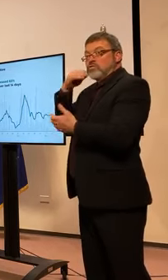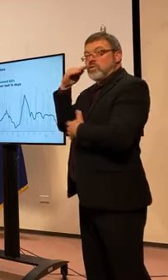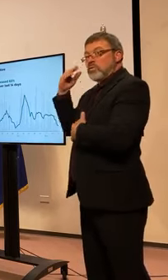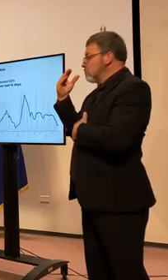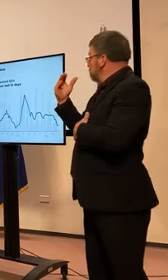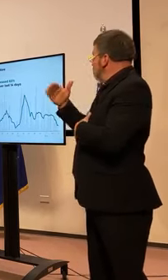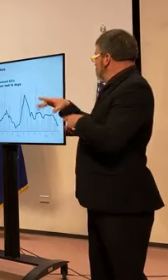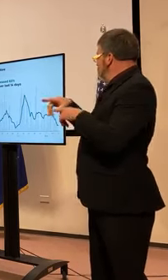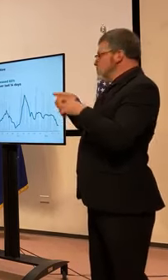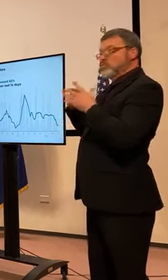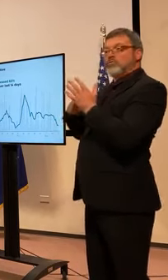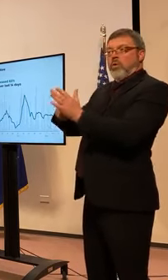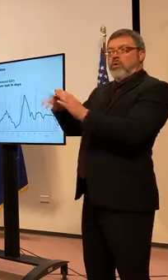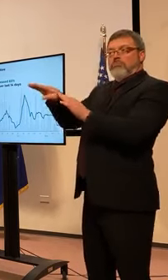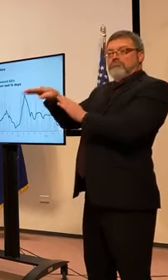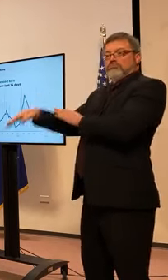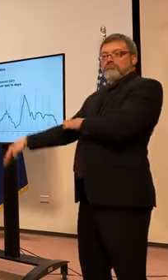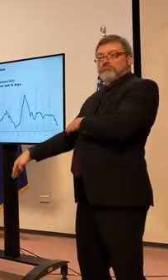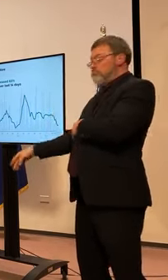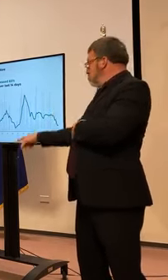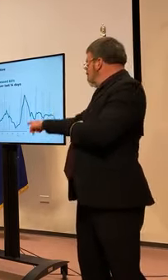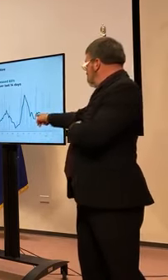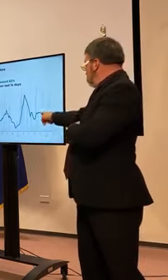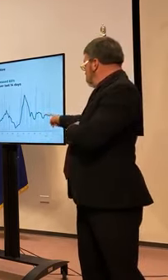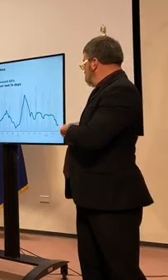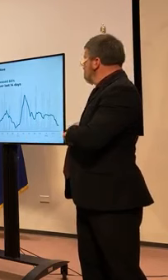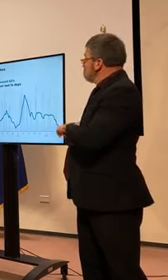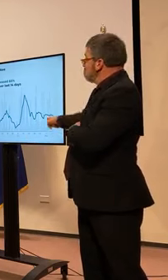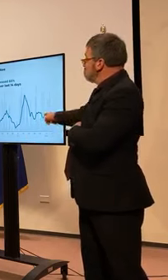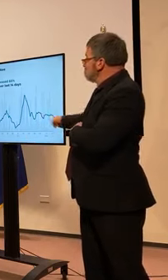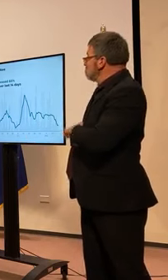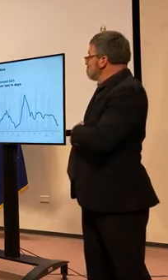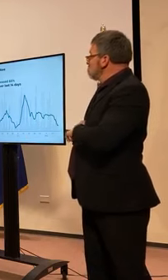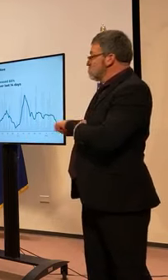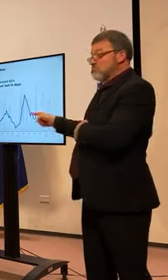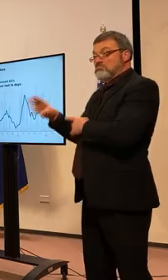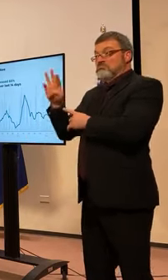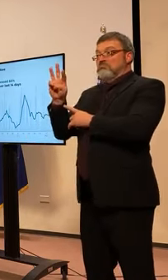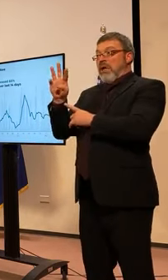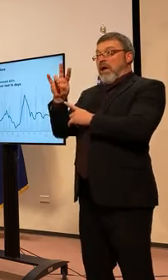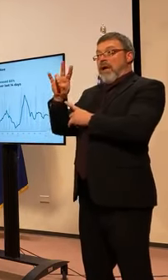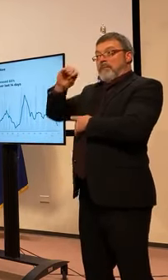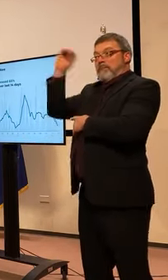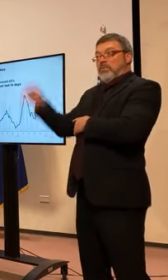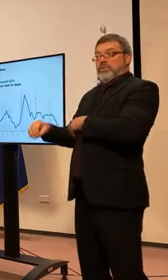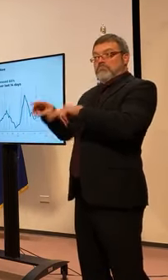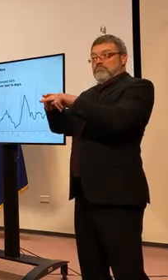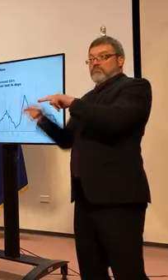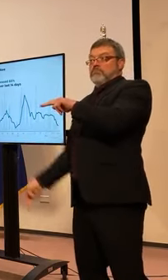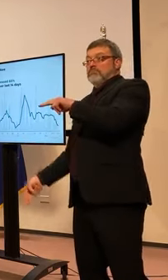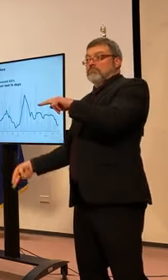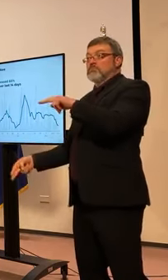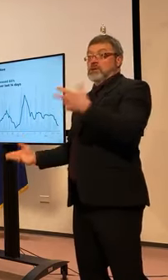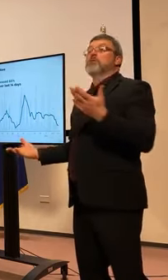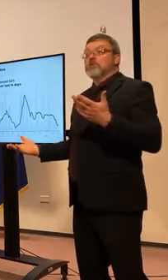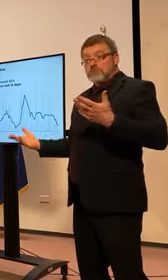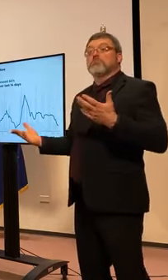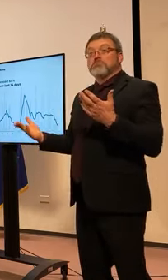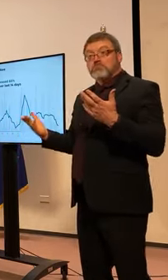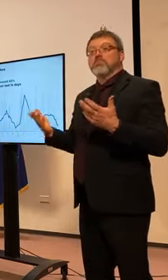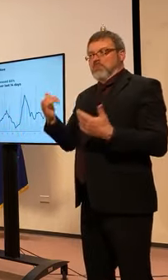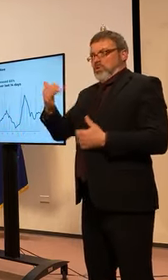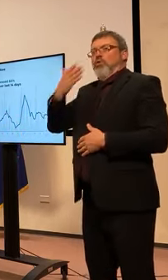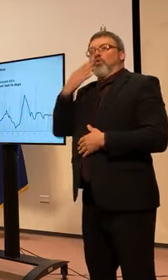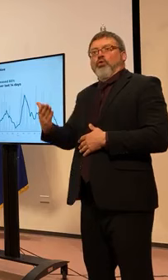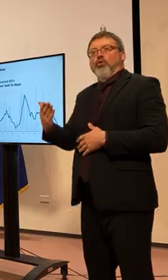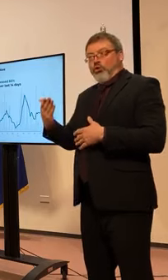to remain low and are trending down over the last week and 2 weeks. So again, good news there, consistent with our 65 and older data, that those that are